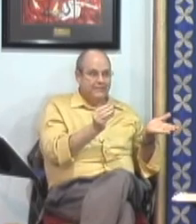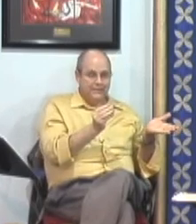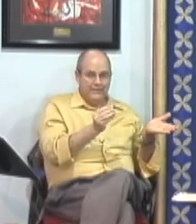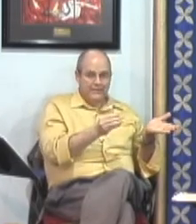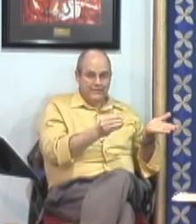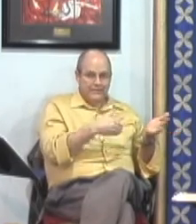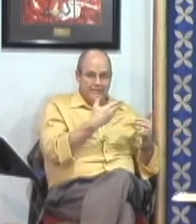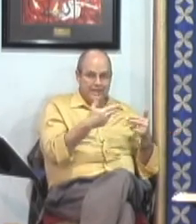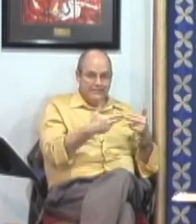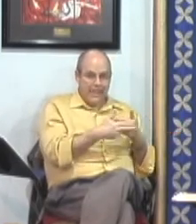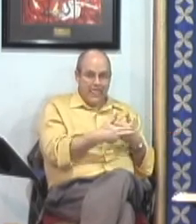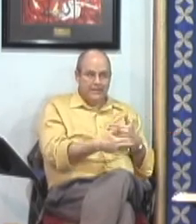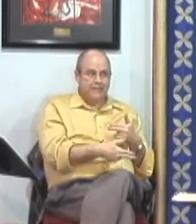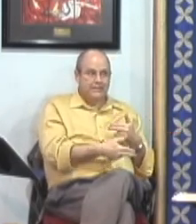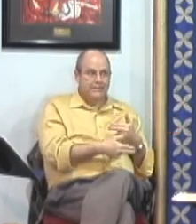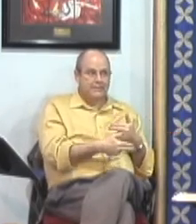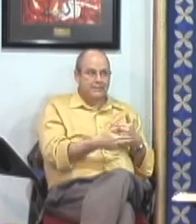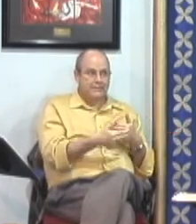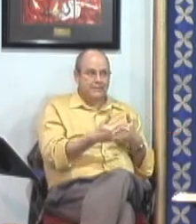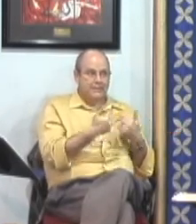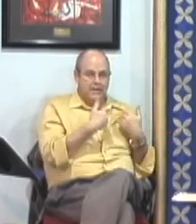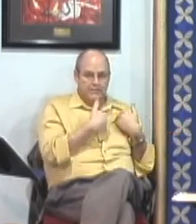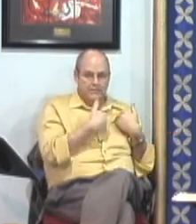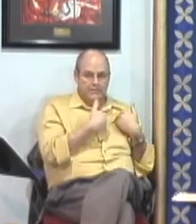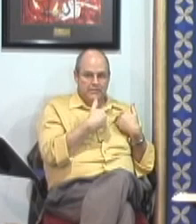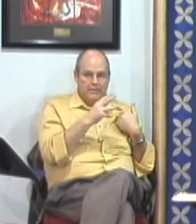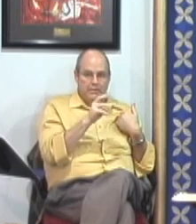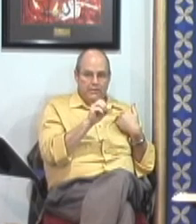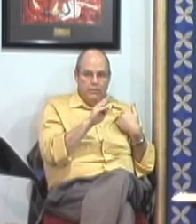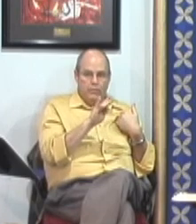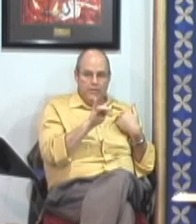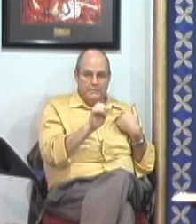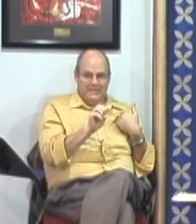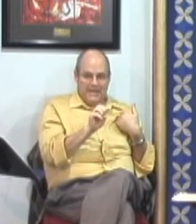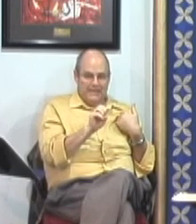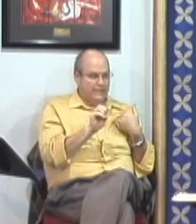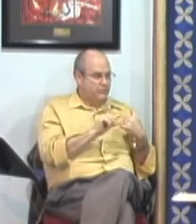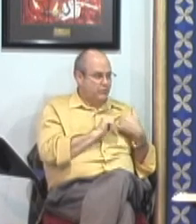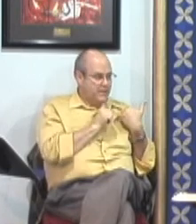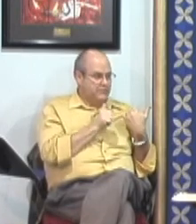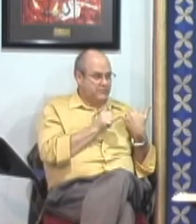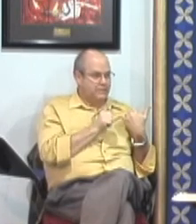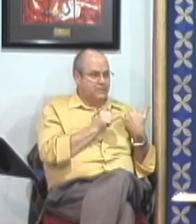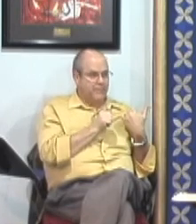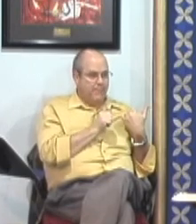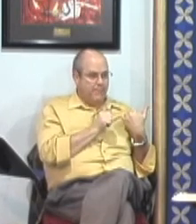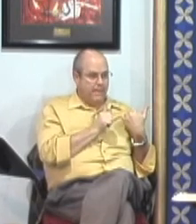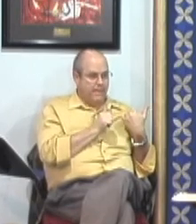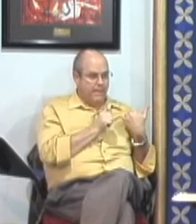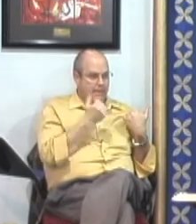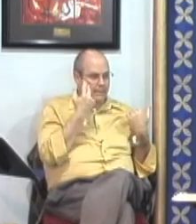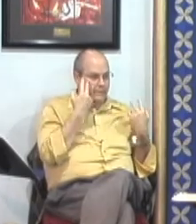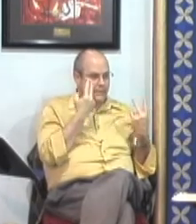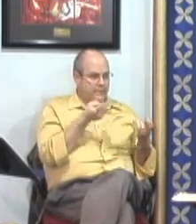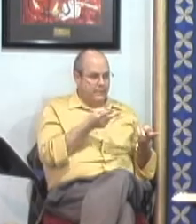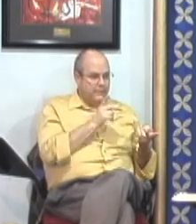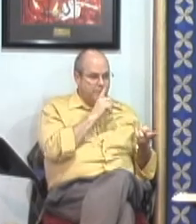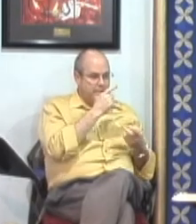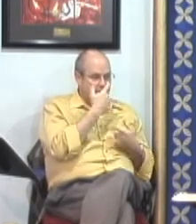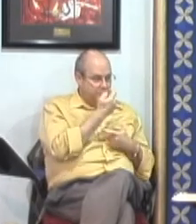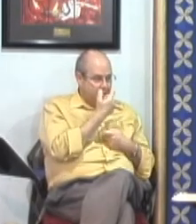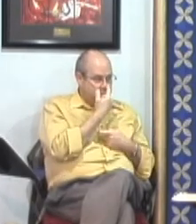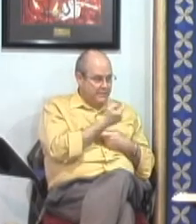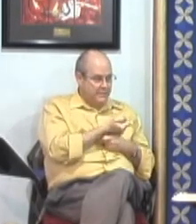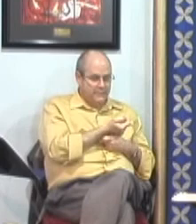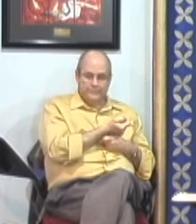next slide here, if you're interested in it, has a website address. And if you want to take a look at this, it's really